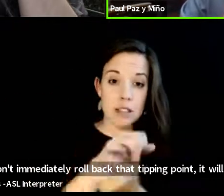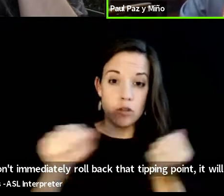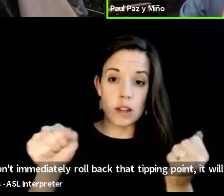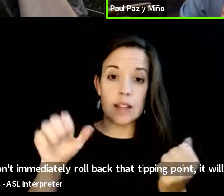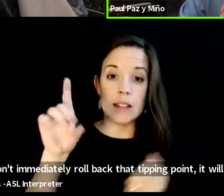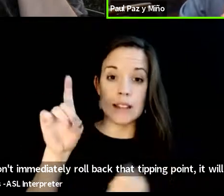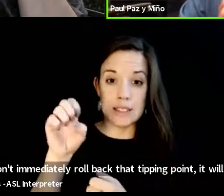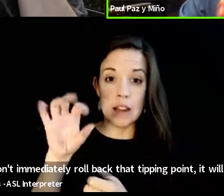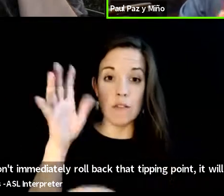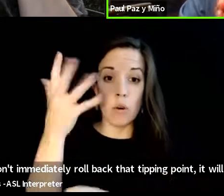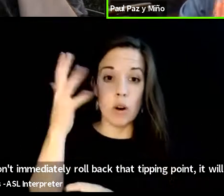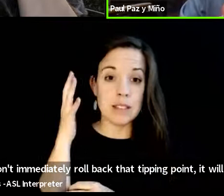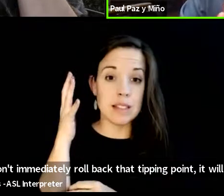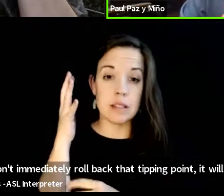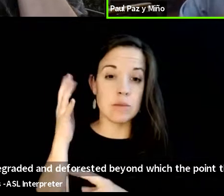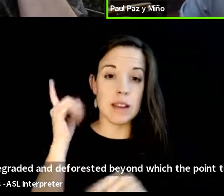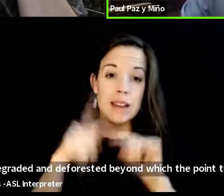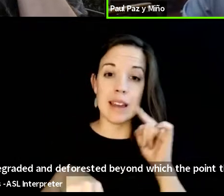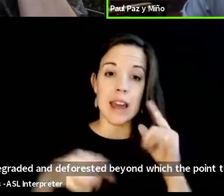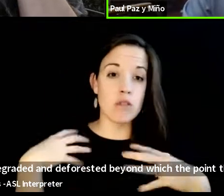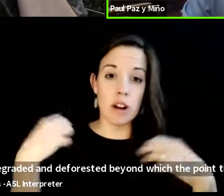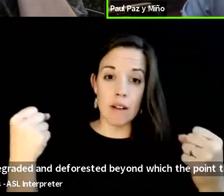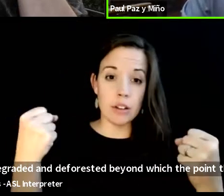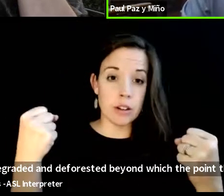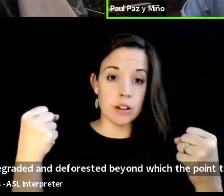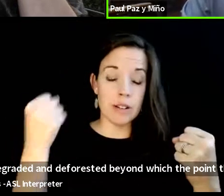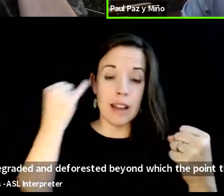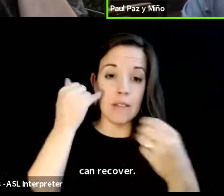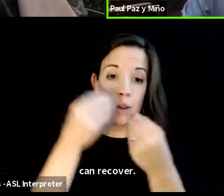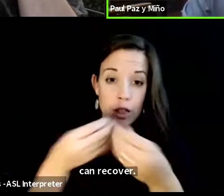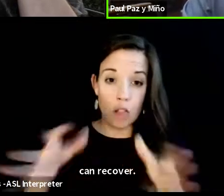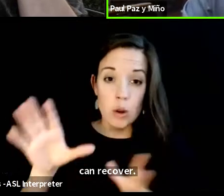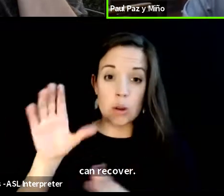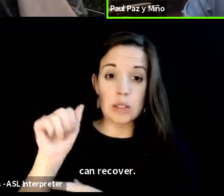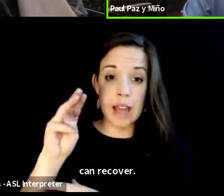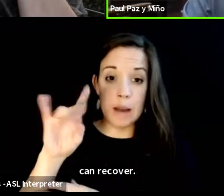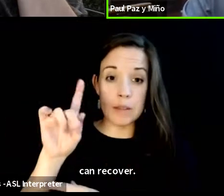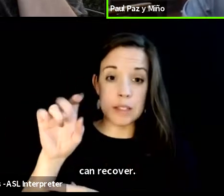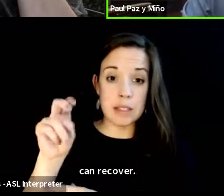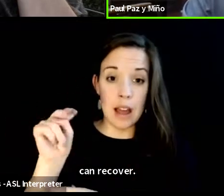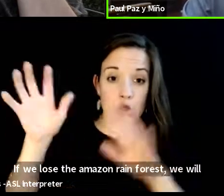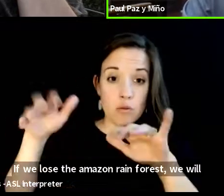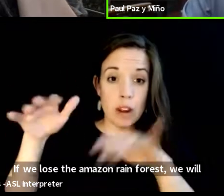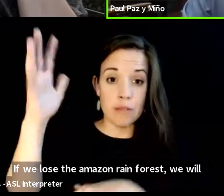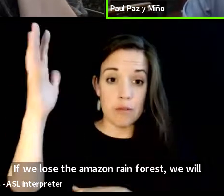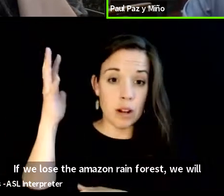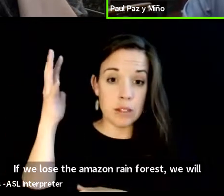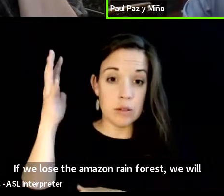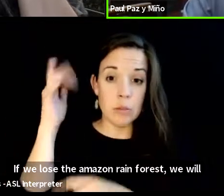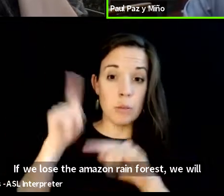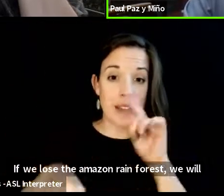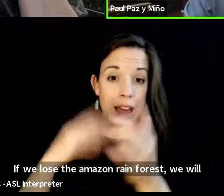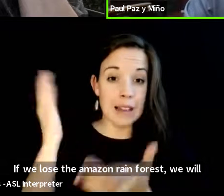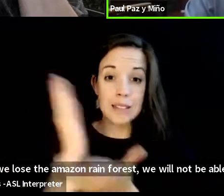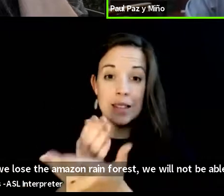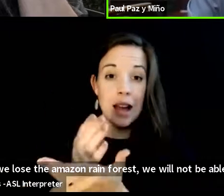beyond which the point it can recover if we lose the amazon rainforest we will not be able to stop climate chaos from happening it will